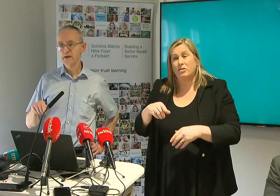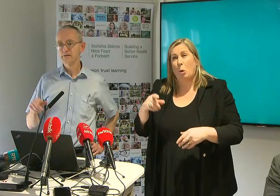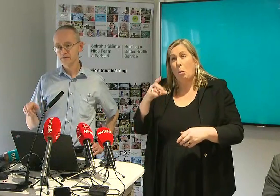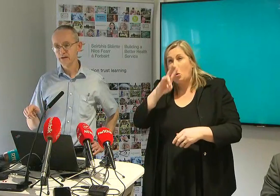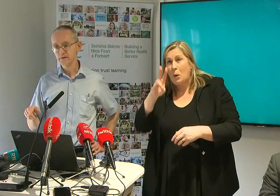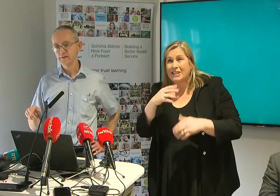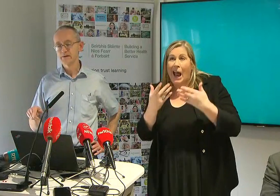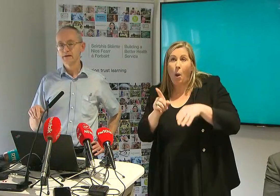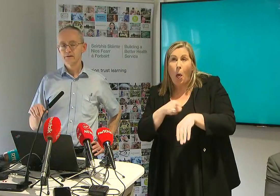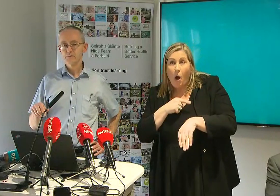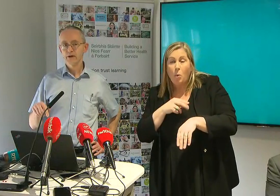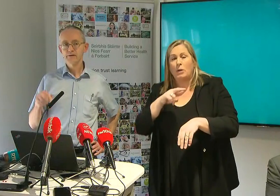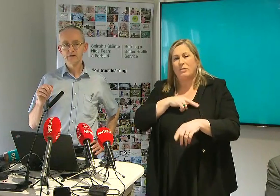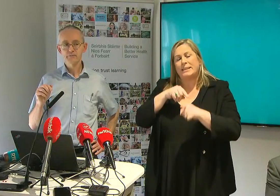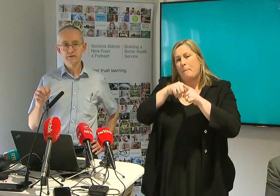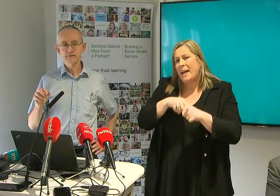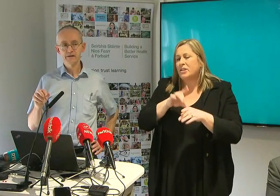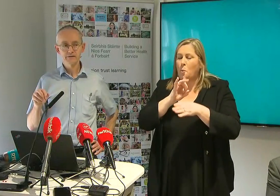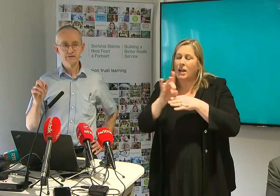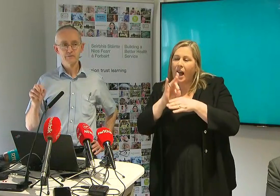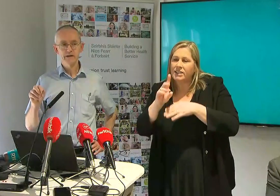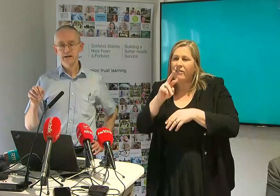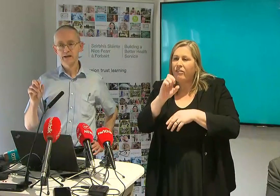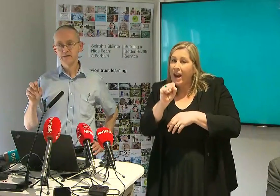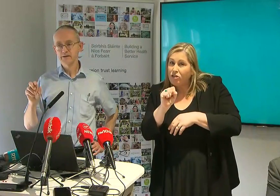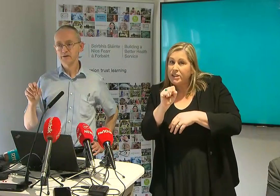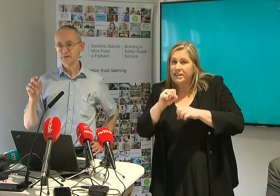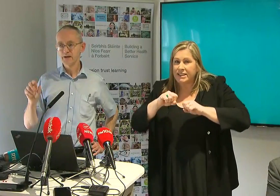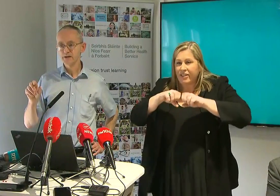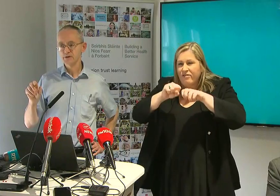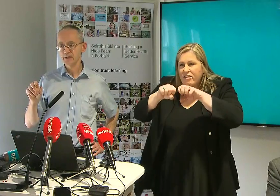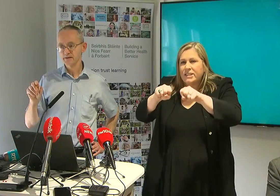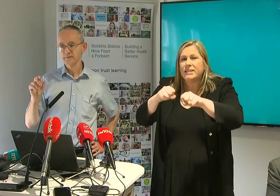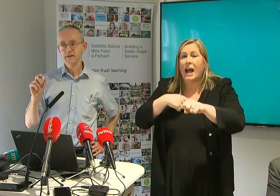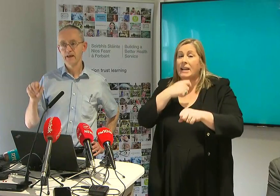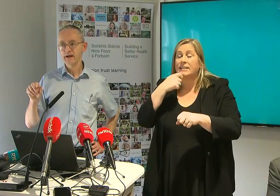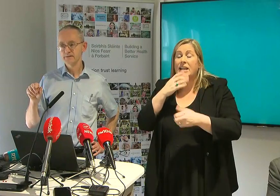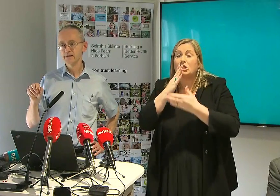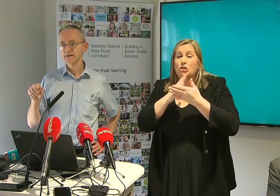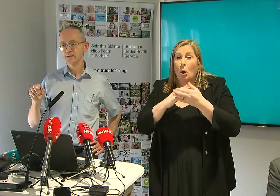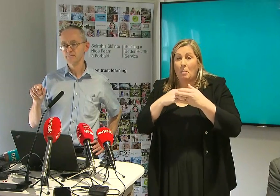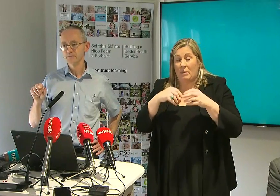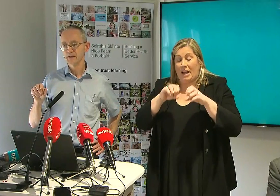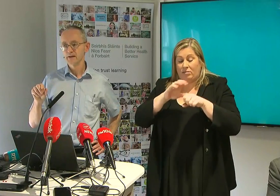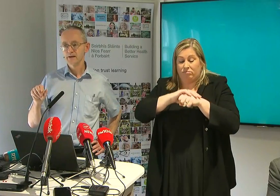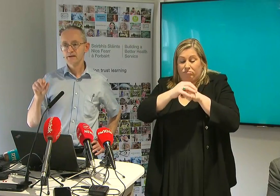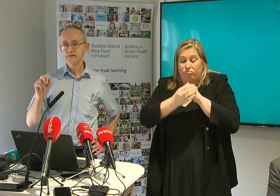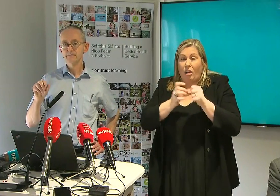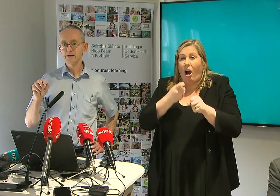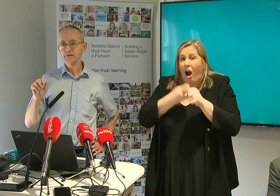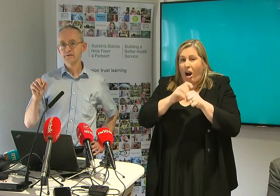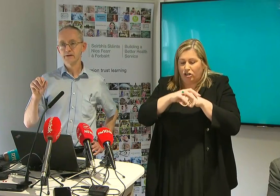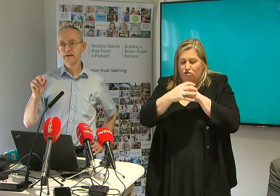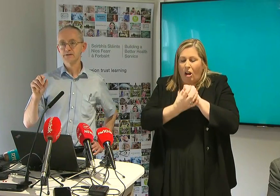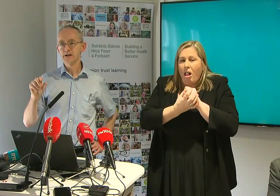it depends on the virus. So I describe some viruses as being like a hazelnut with a hard shell, and they last a long time. And